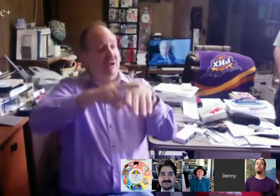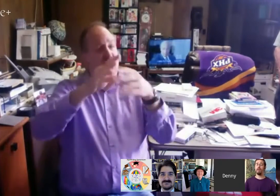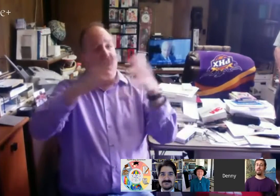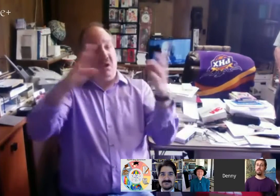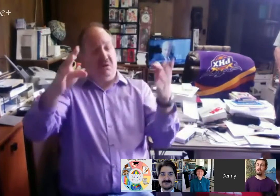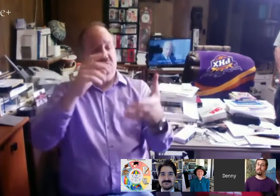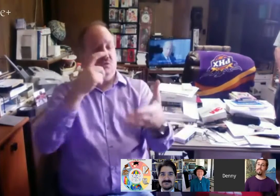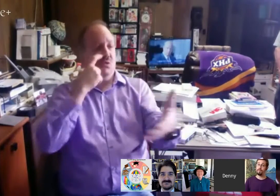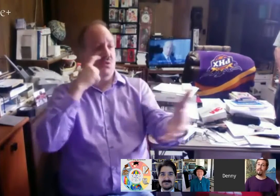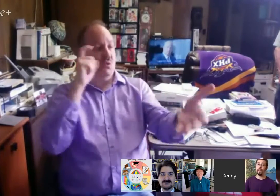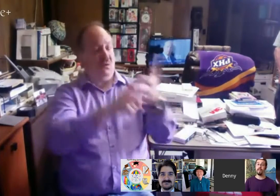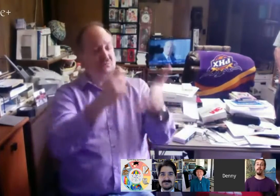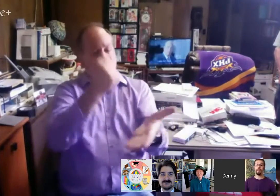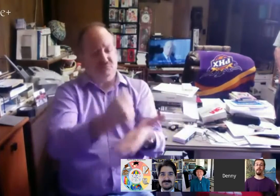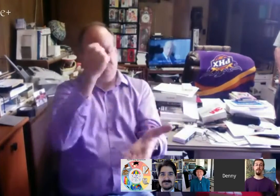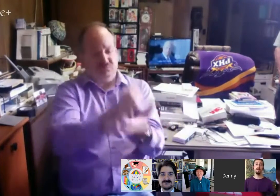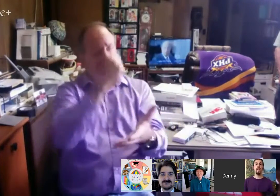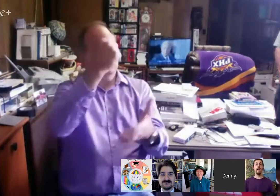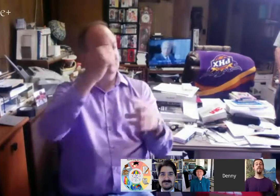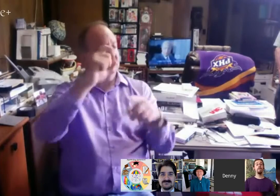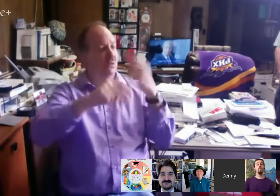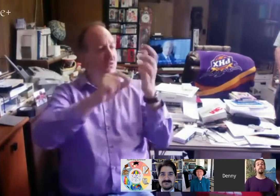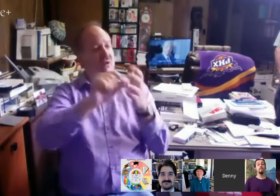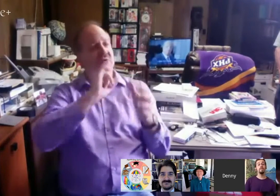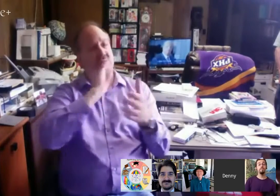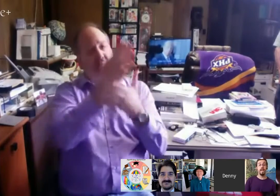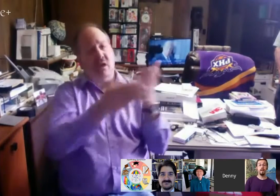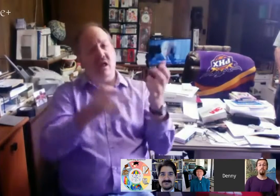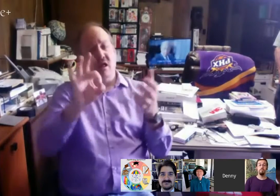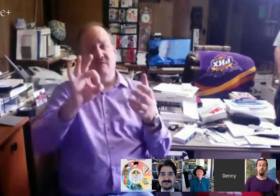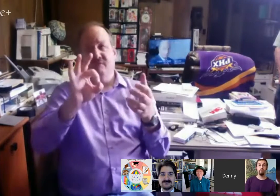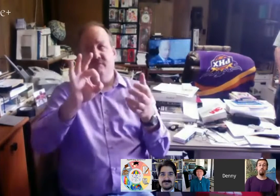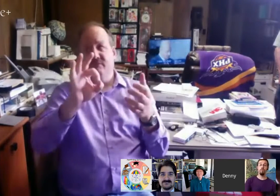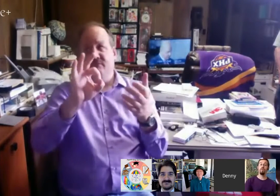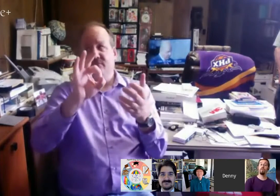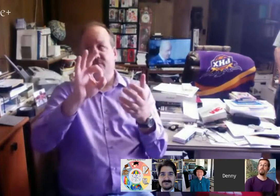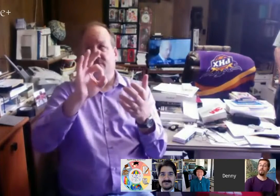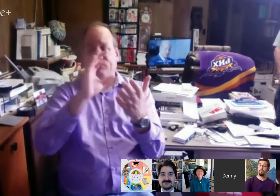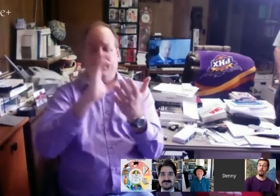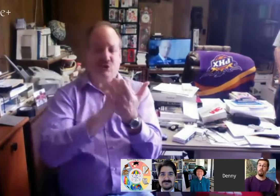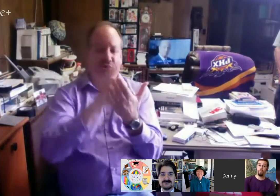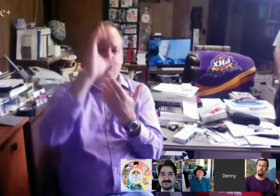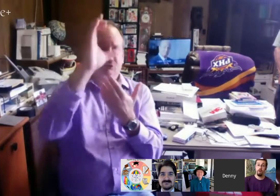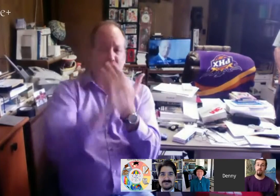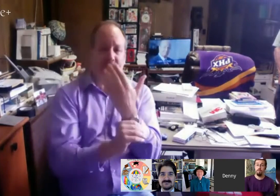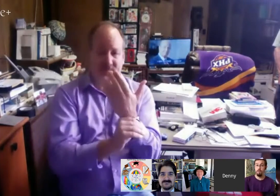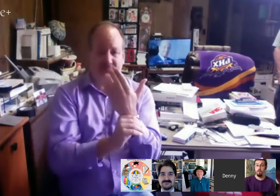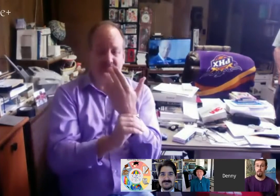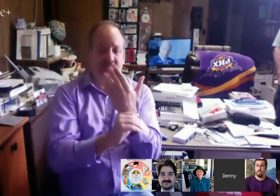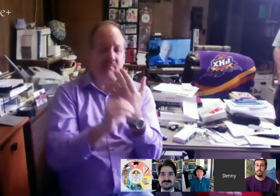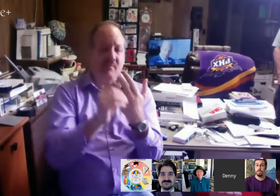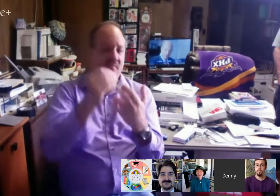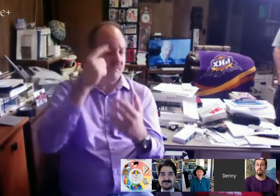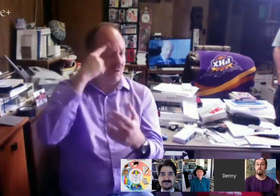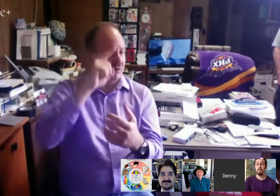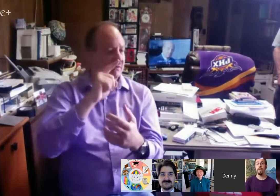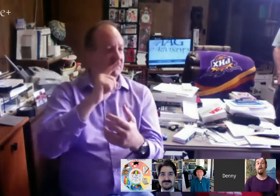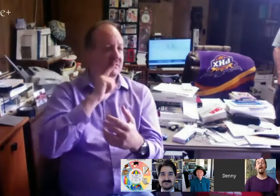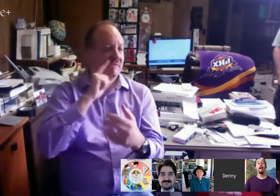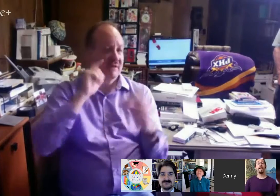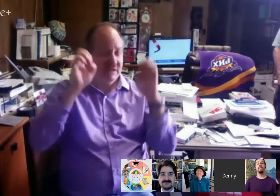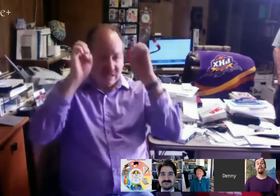will be more readily to accept that idea. And then once it becomes more and more spread throughout the